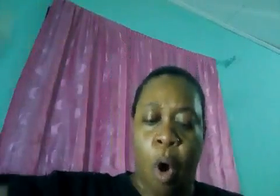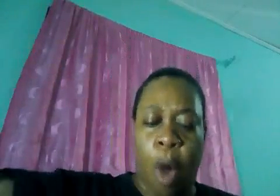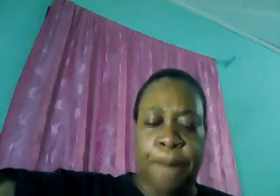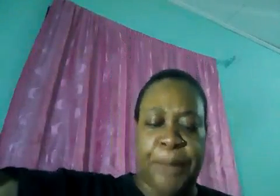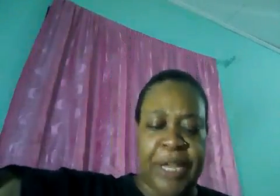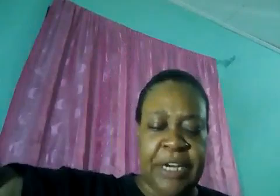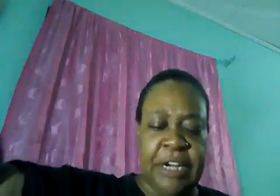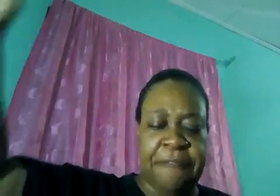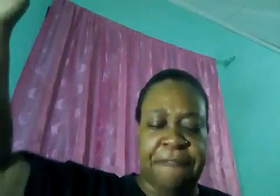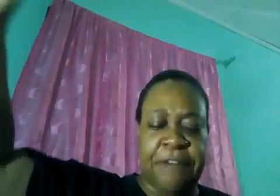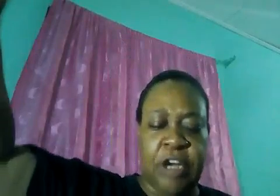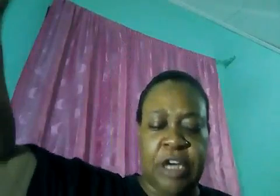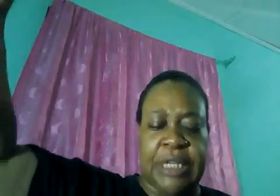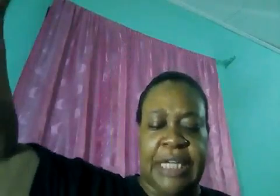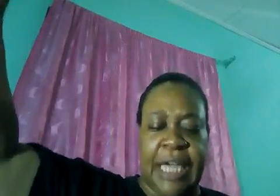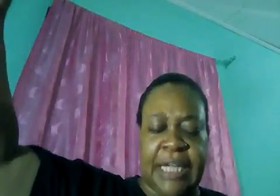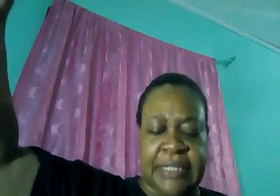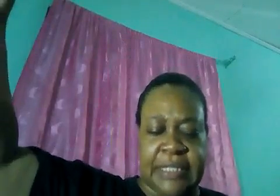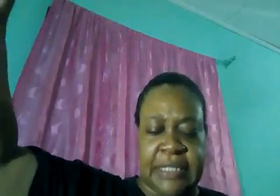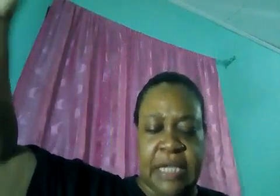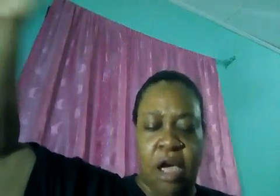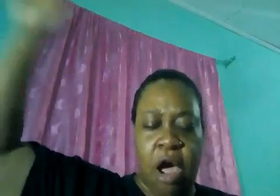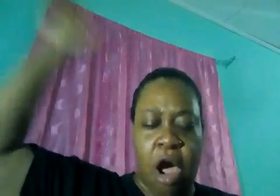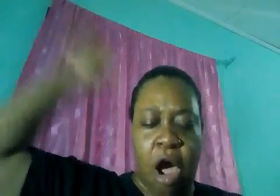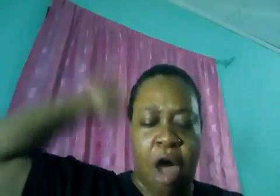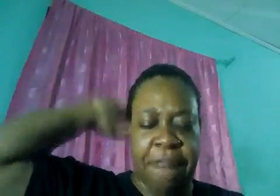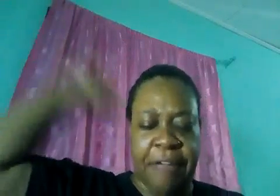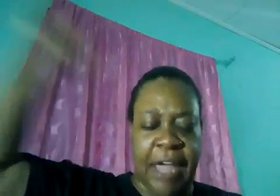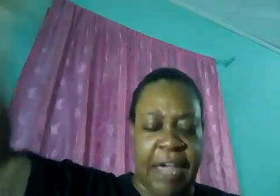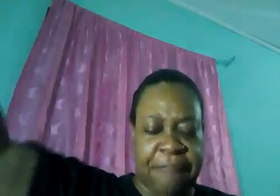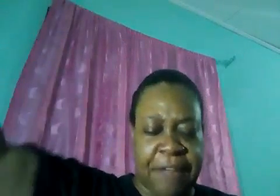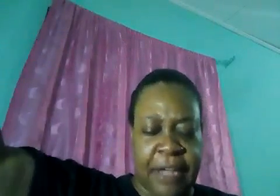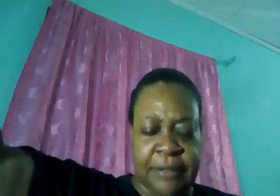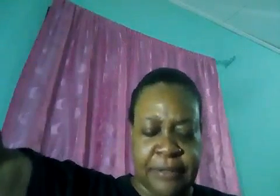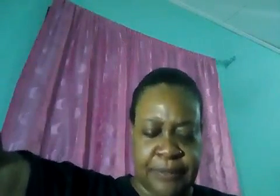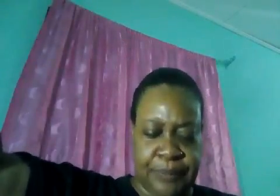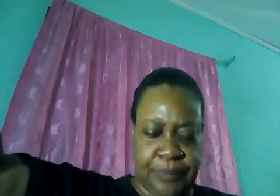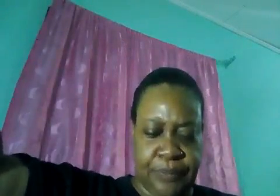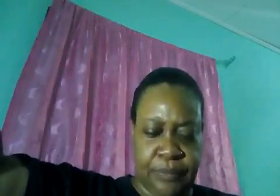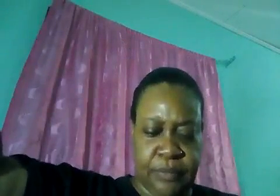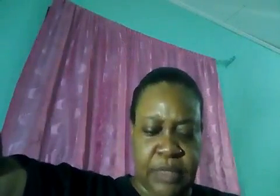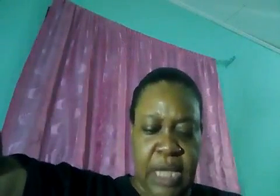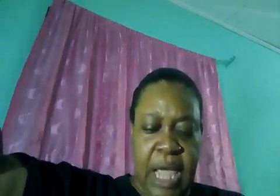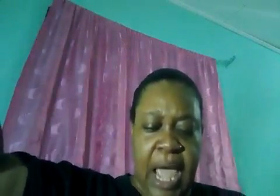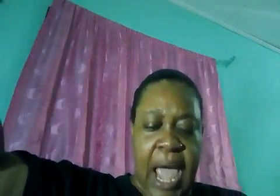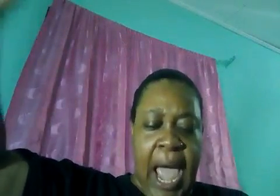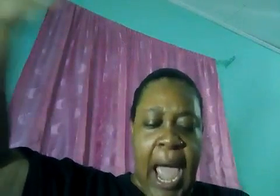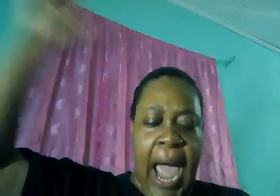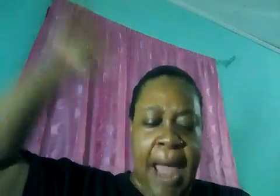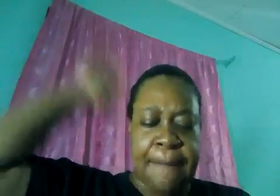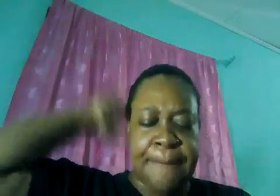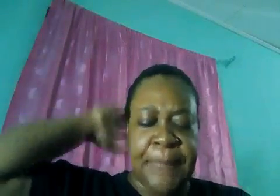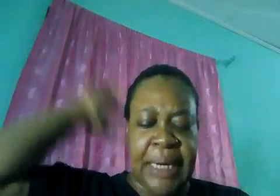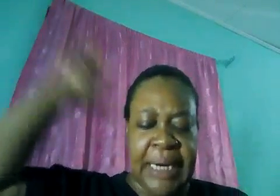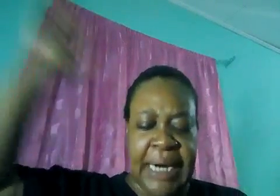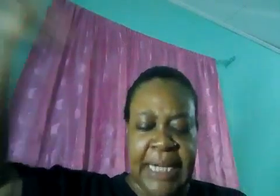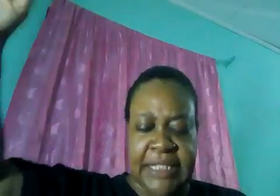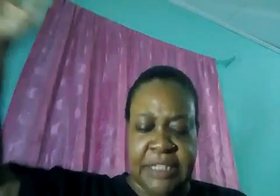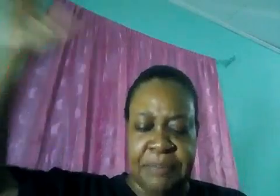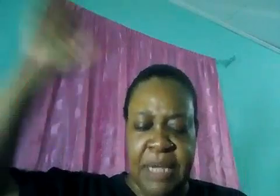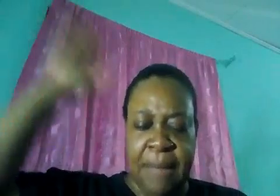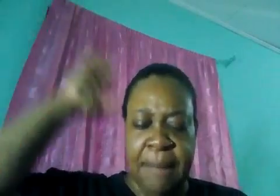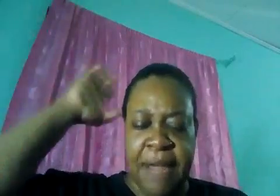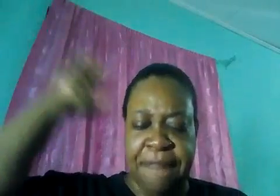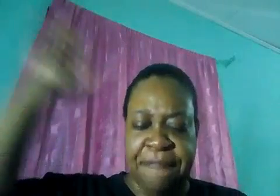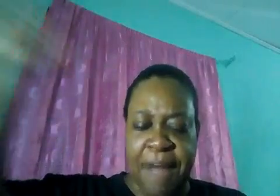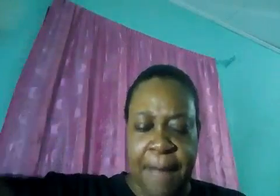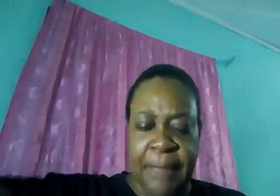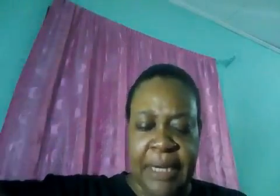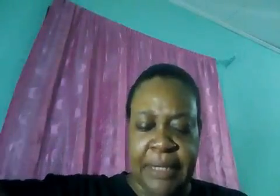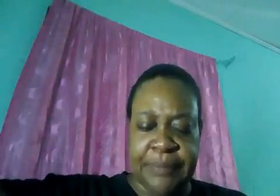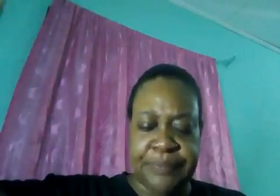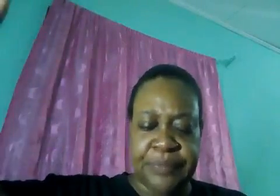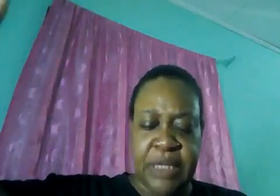open the floodgates of heaven and bless me and my family in